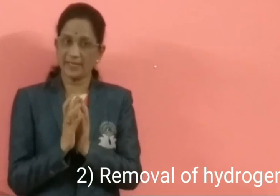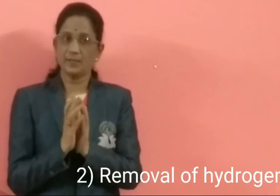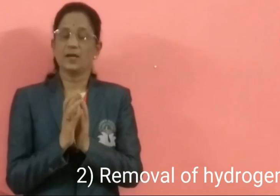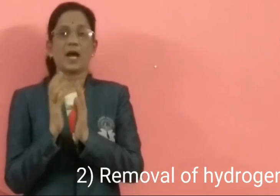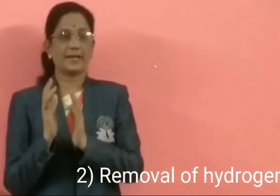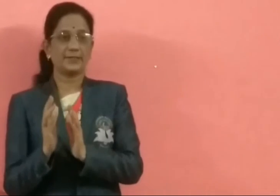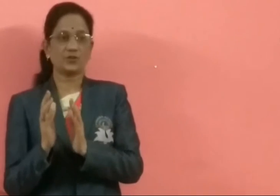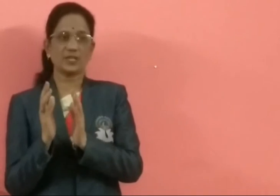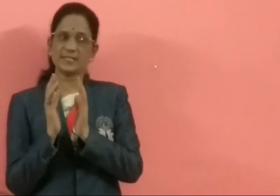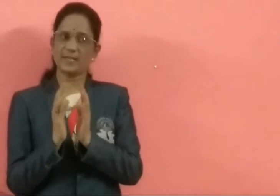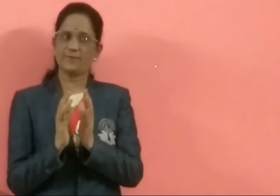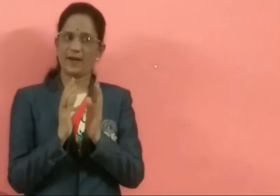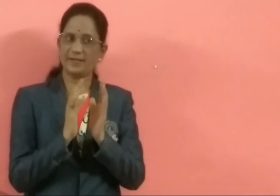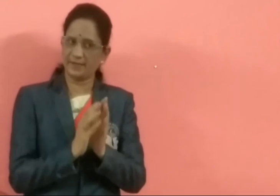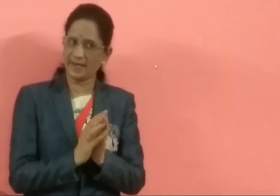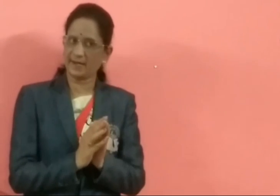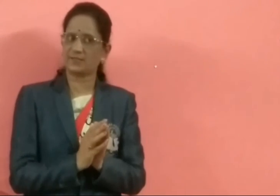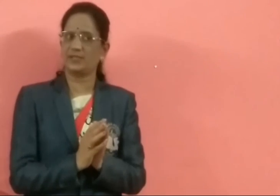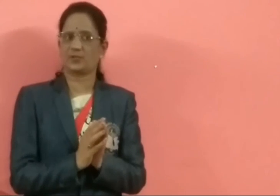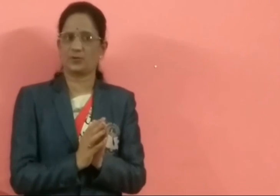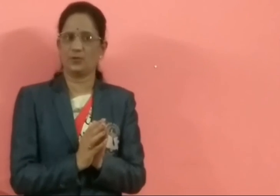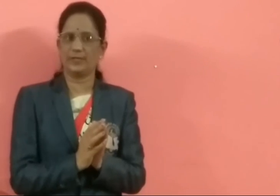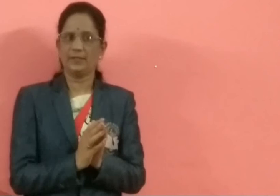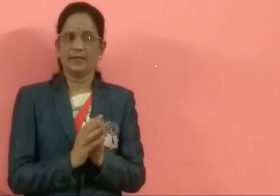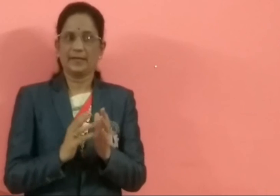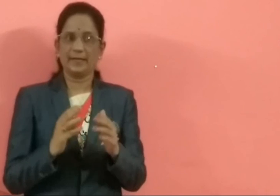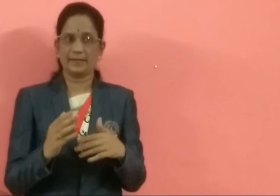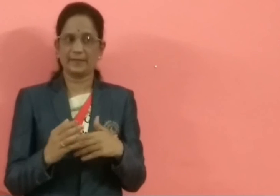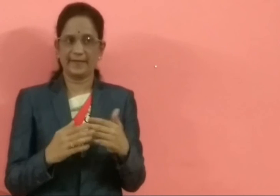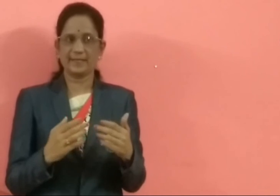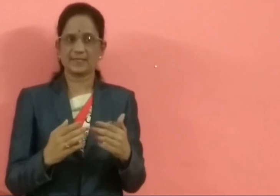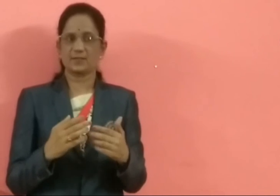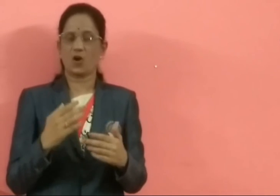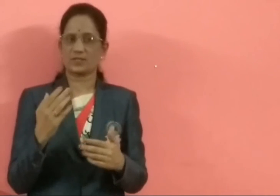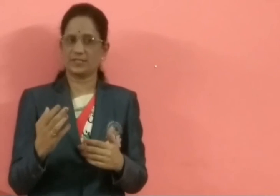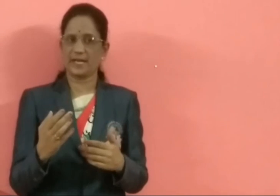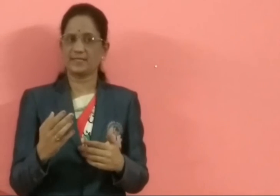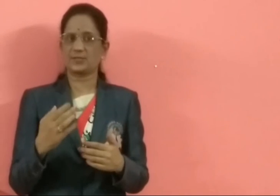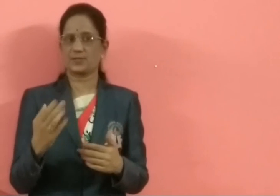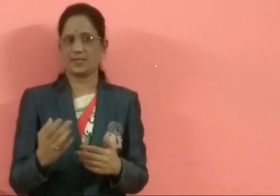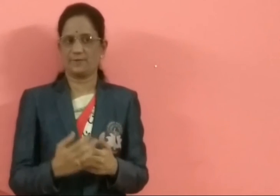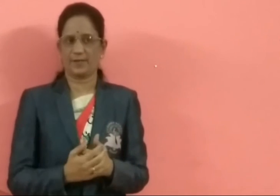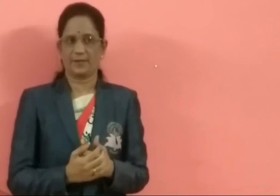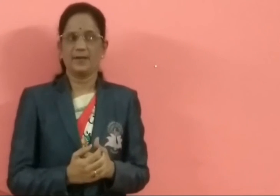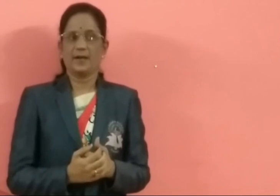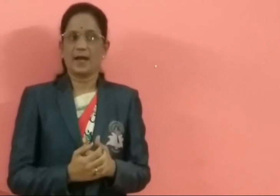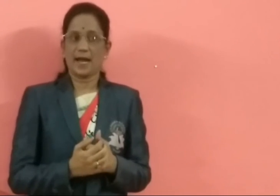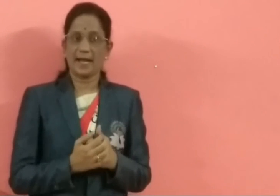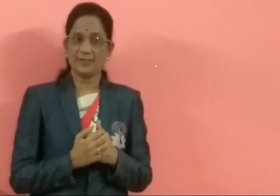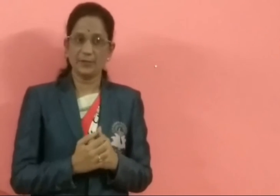When hydrogen sulfide reacts with chlorine, it gets oxidized to sulfur, and due